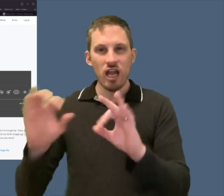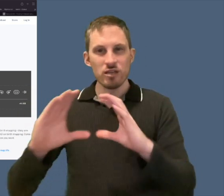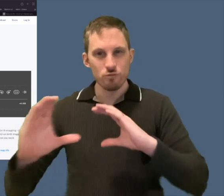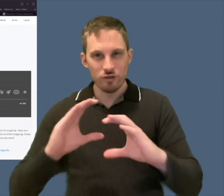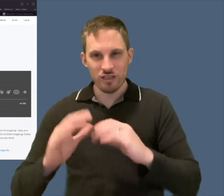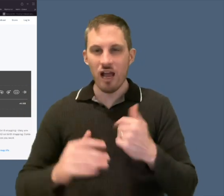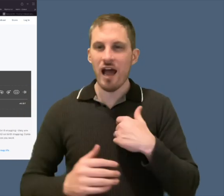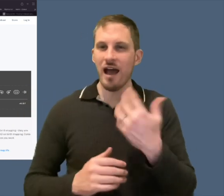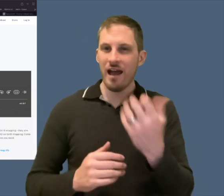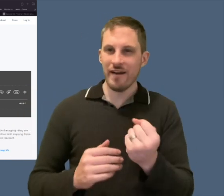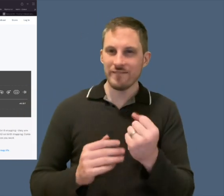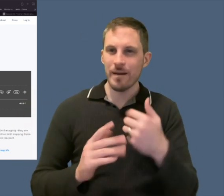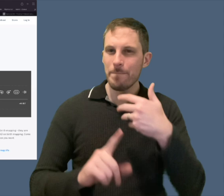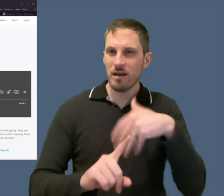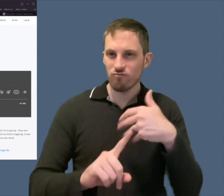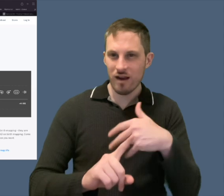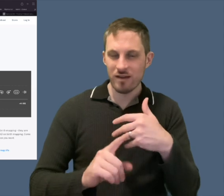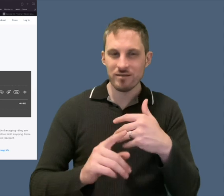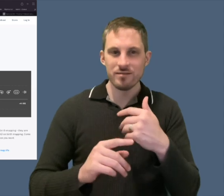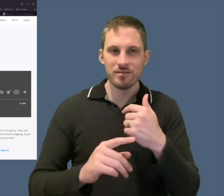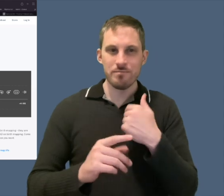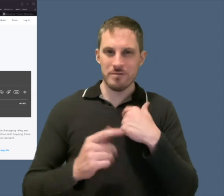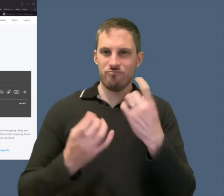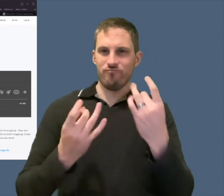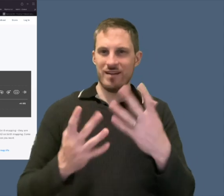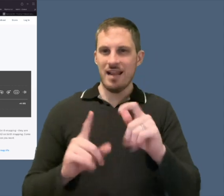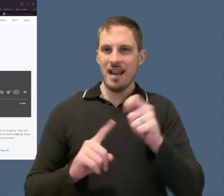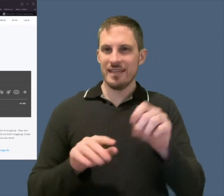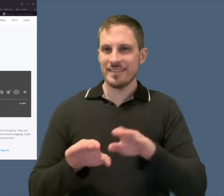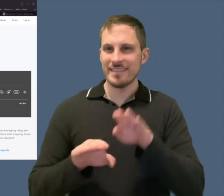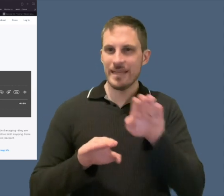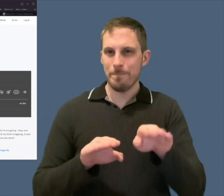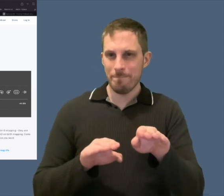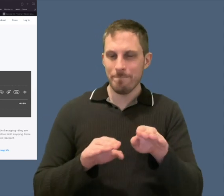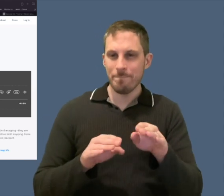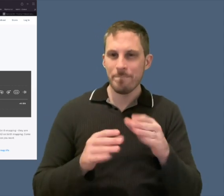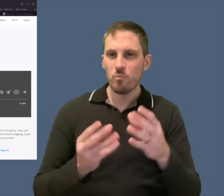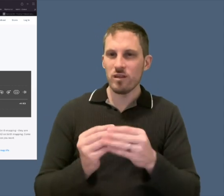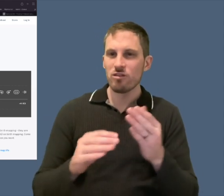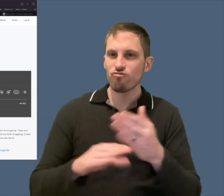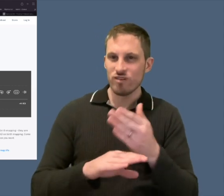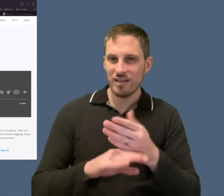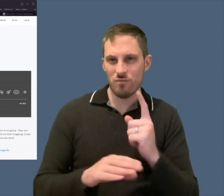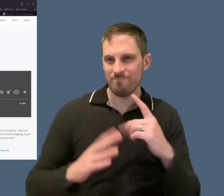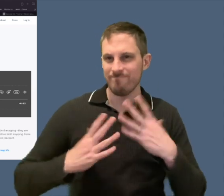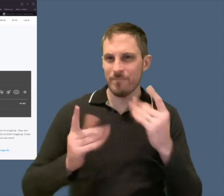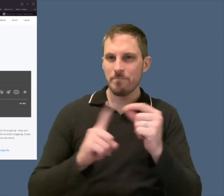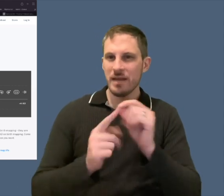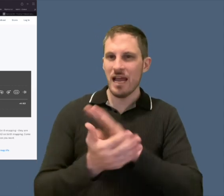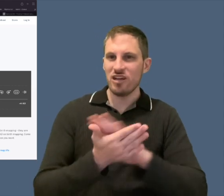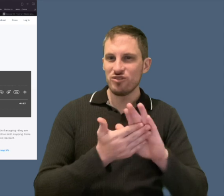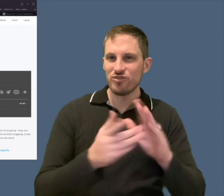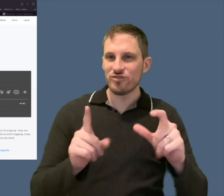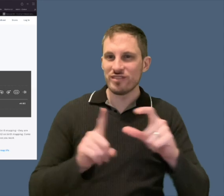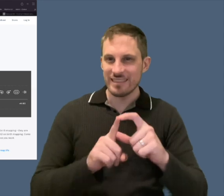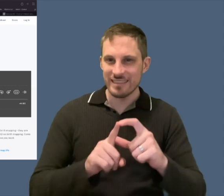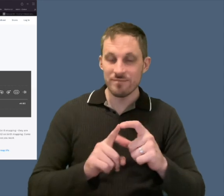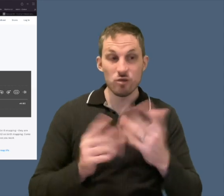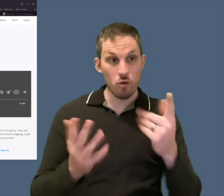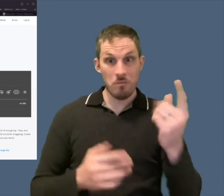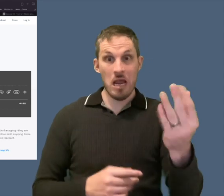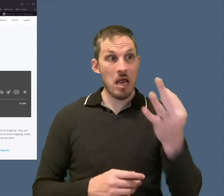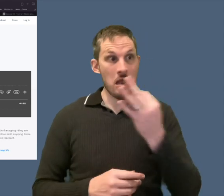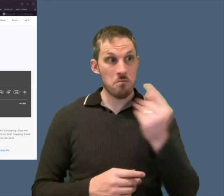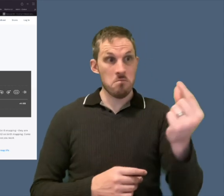I happen to have the background where my next step career-wise was a PhD. And so I